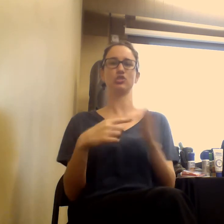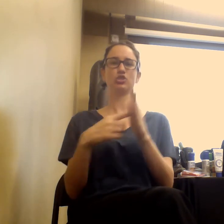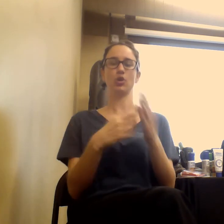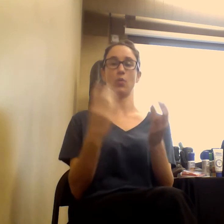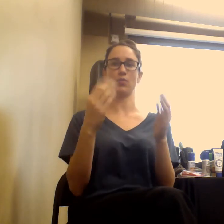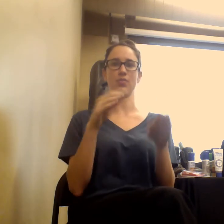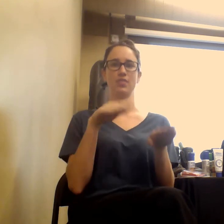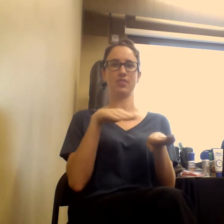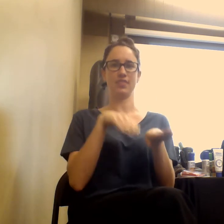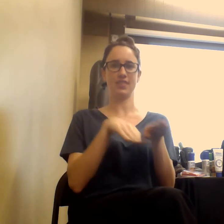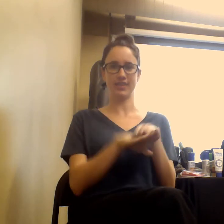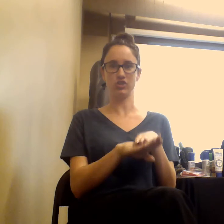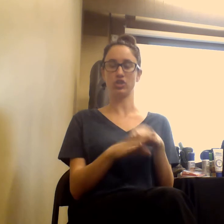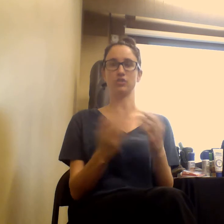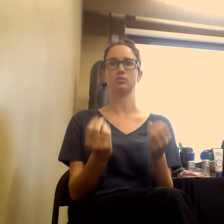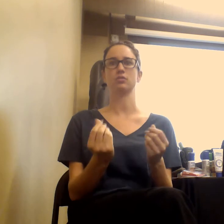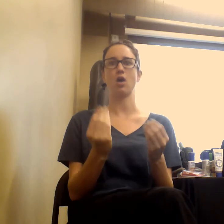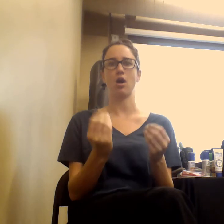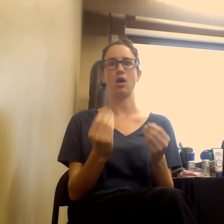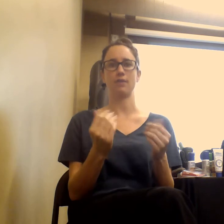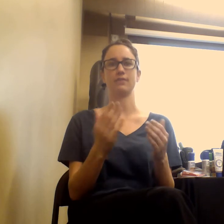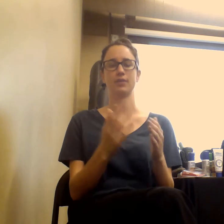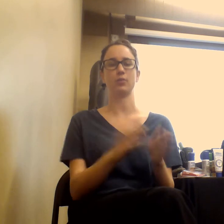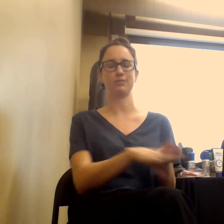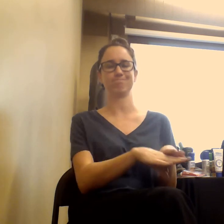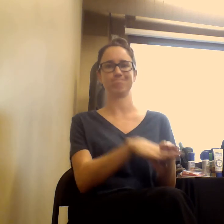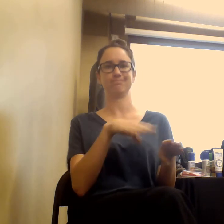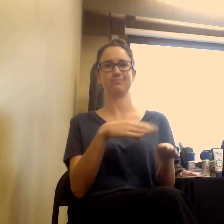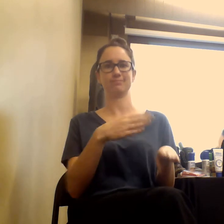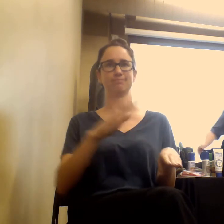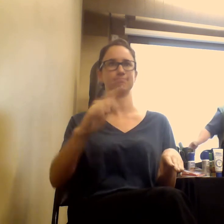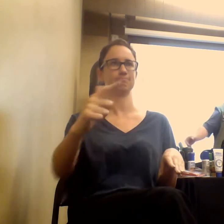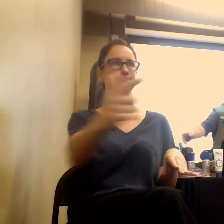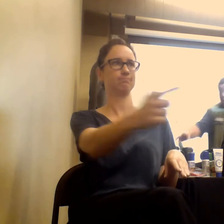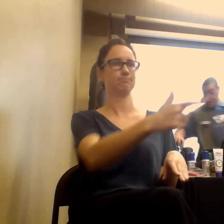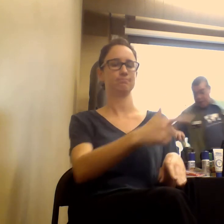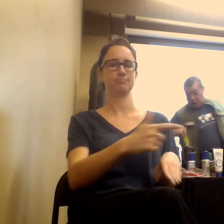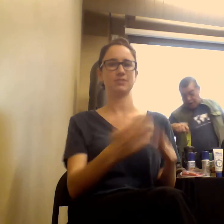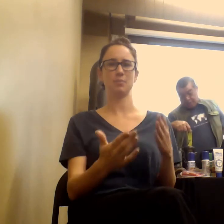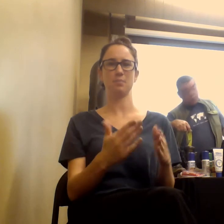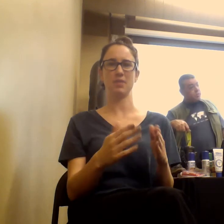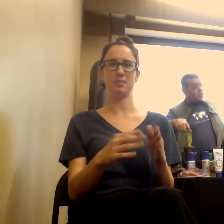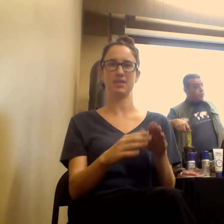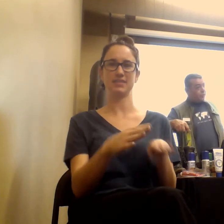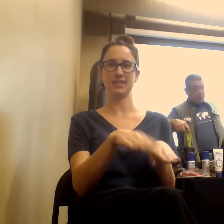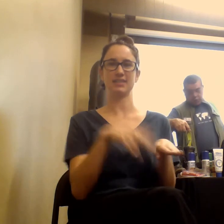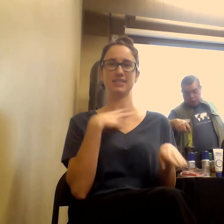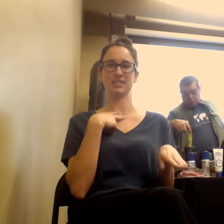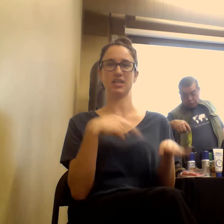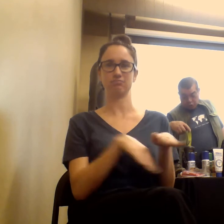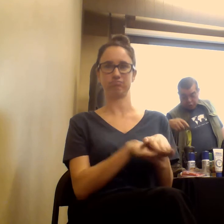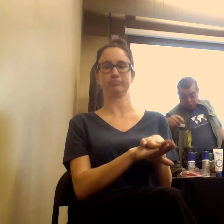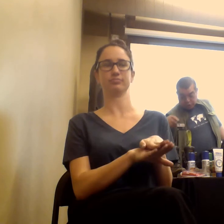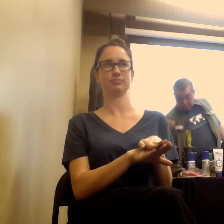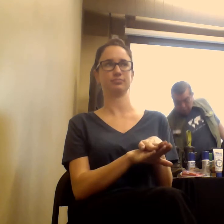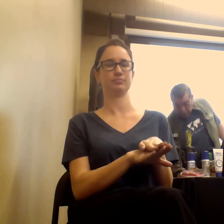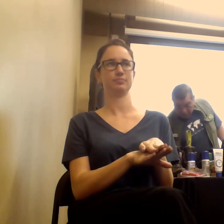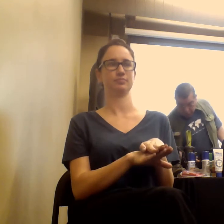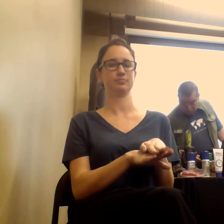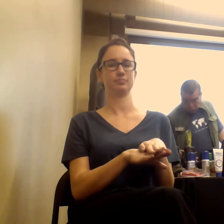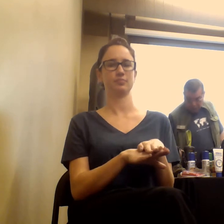the insert. And if I remember, it might be a little glued. So I took them out and I put the super feet in here. The orange ones